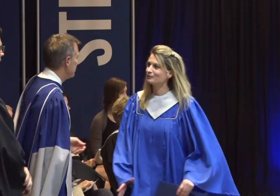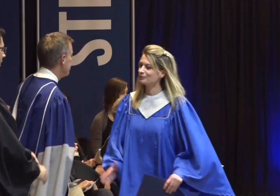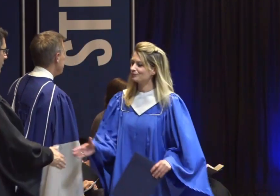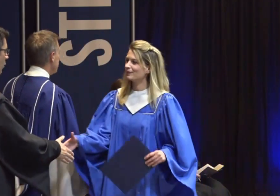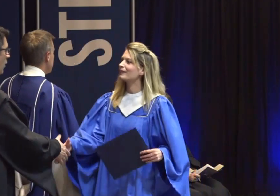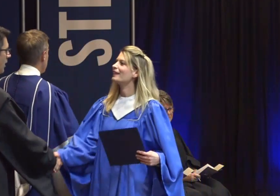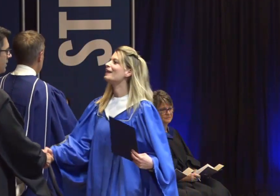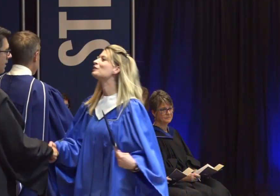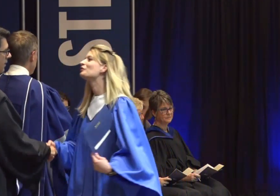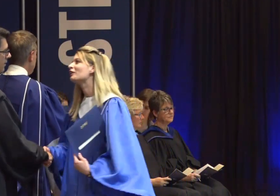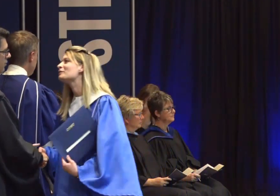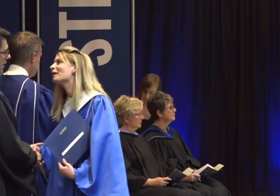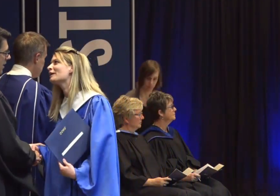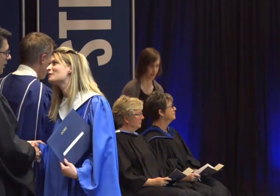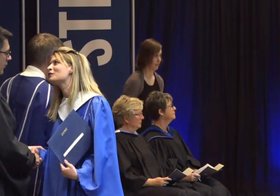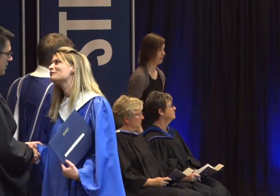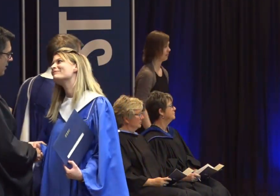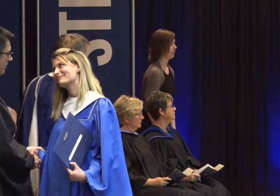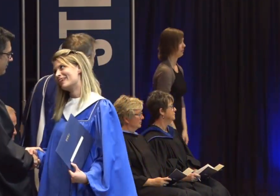Logan Tanner.